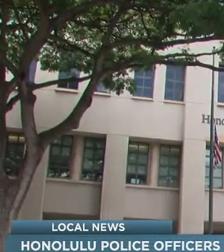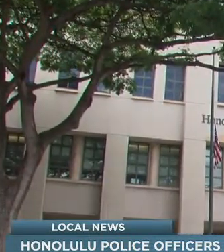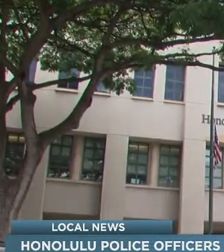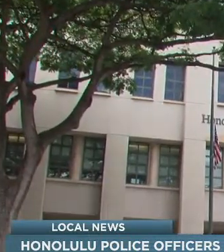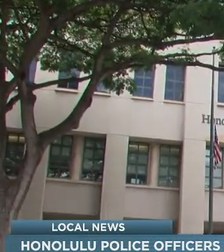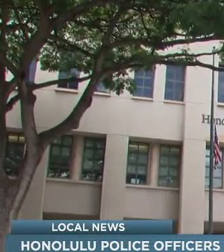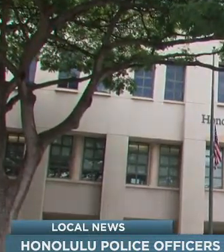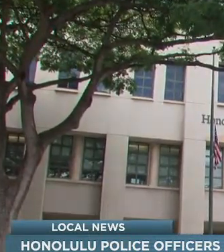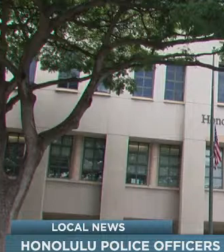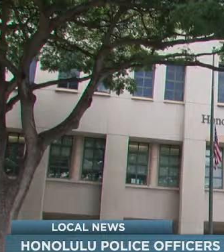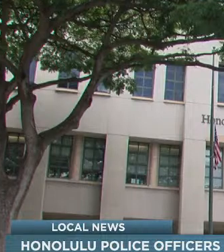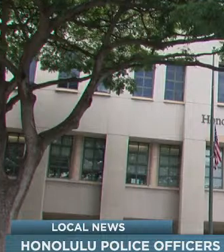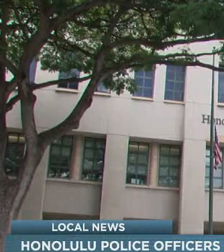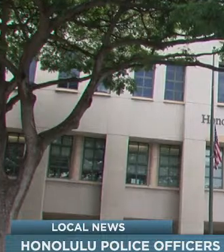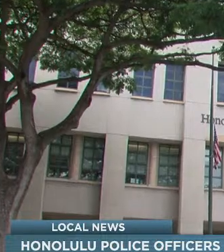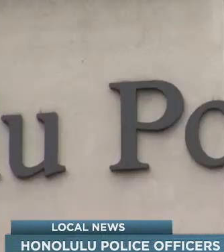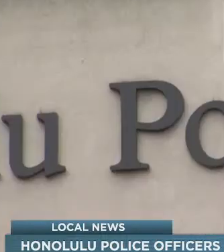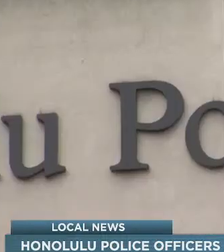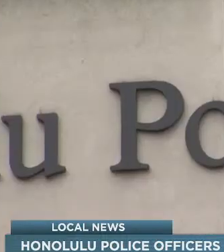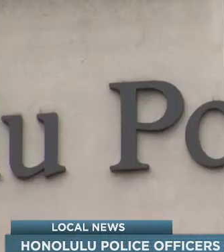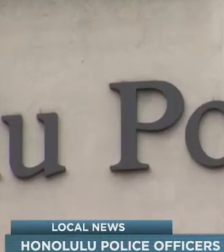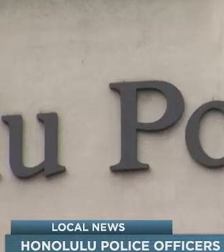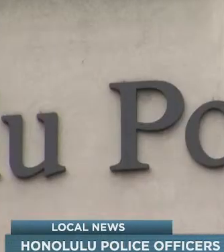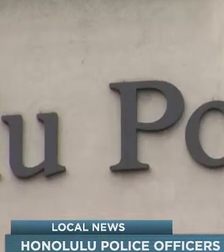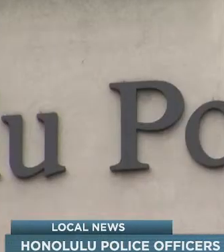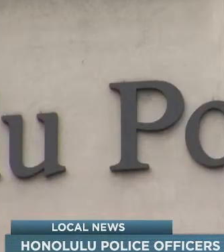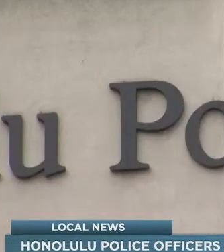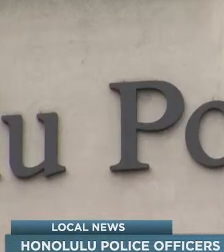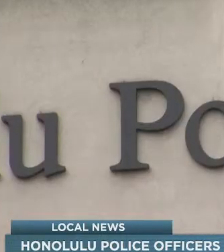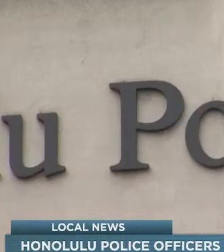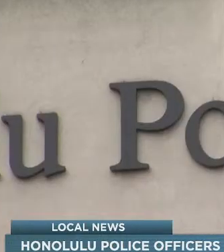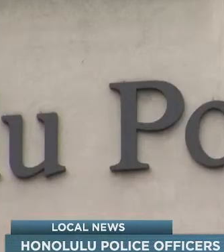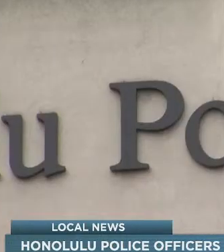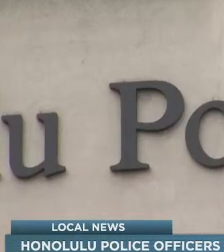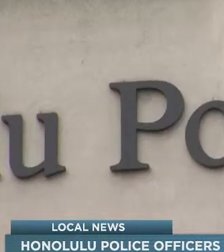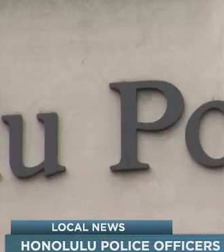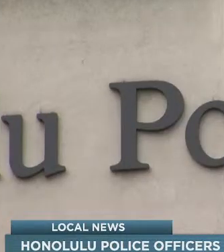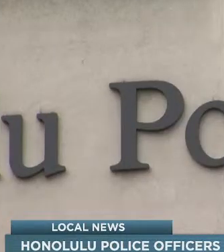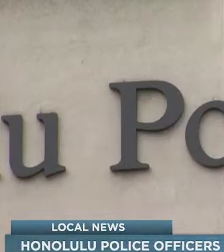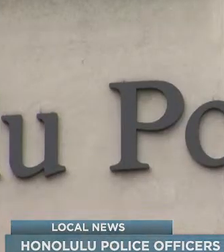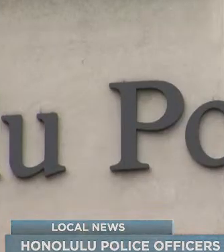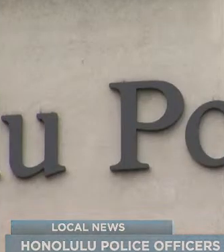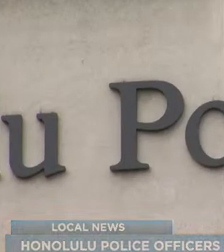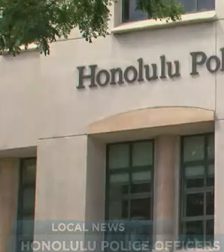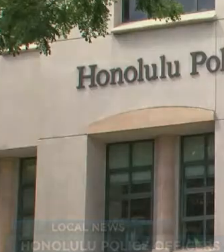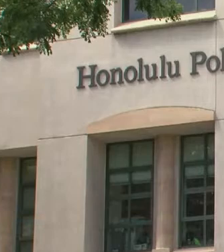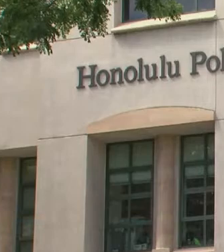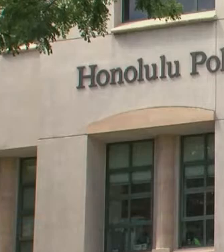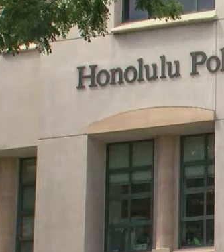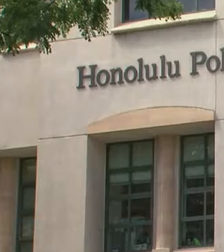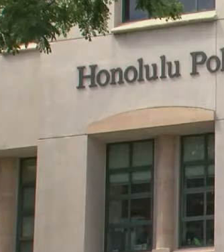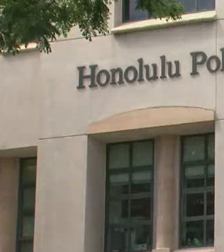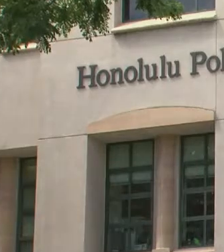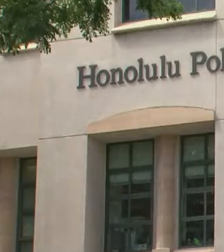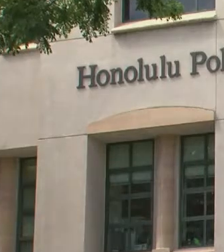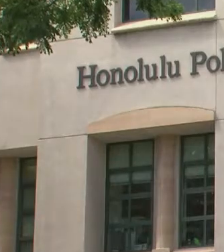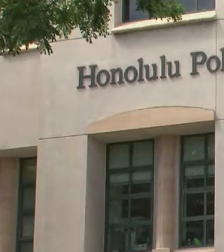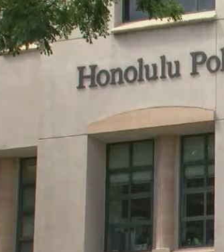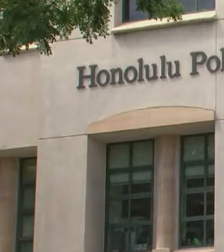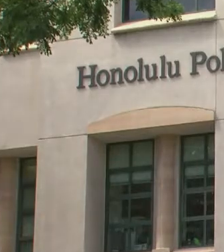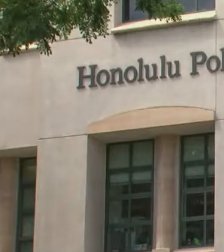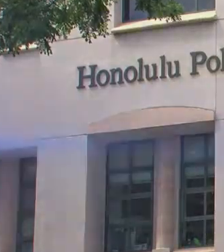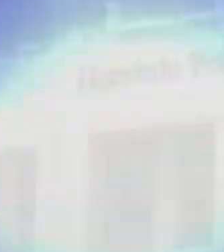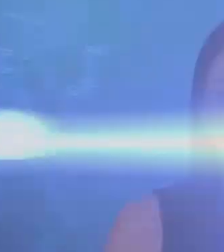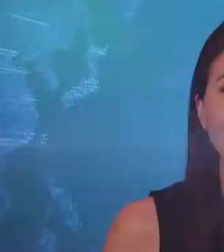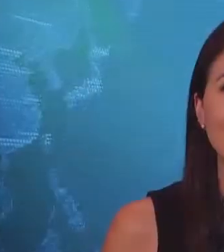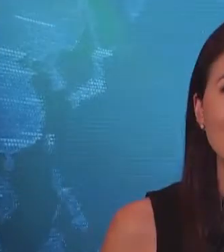year as part of a pilot program. The change would still require approval from the department and the city, but the union endorsement is a key